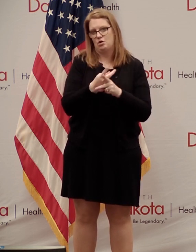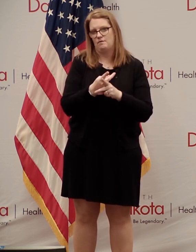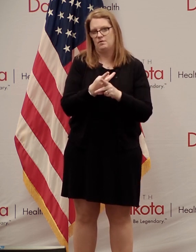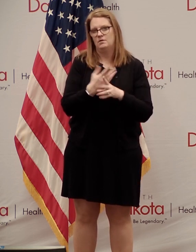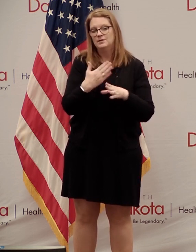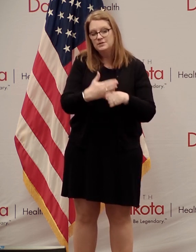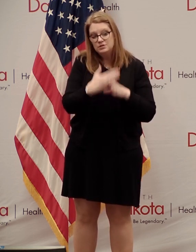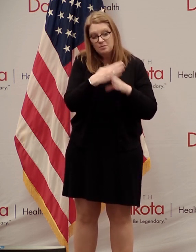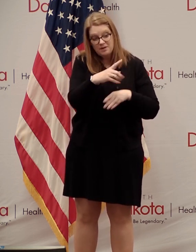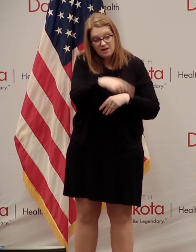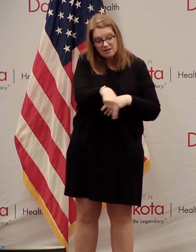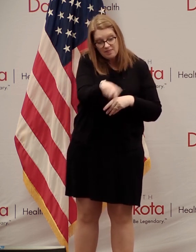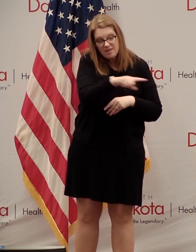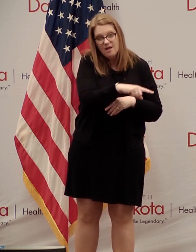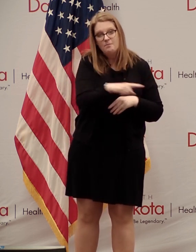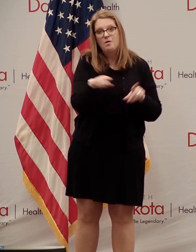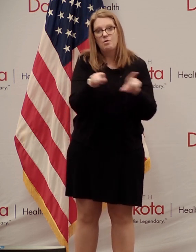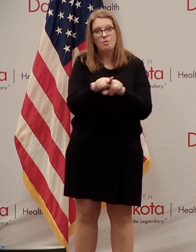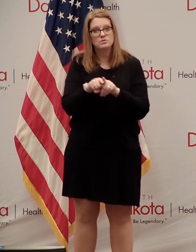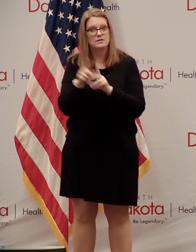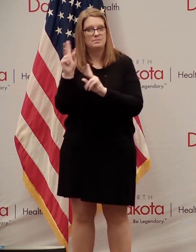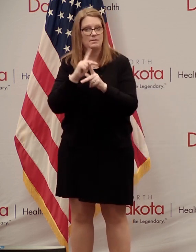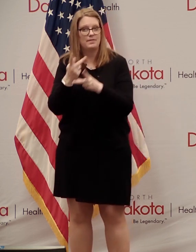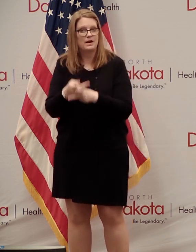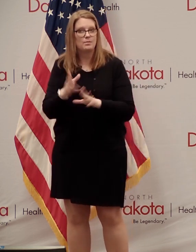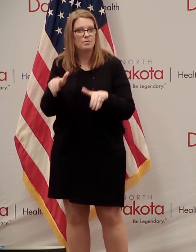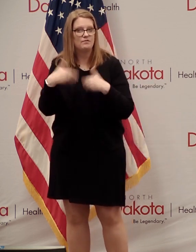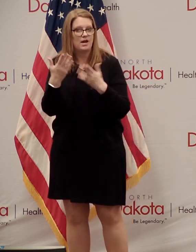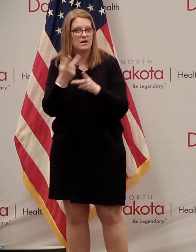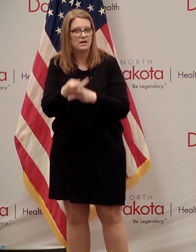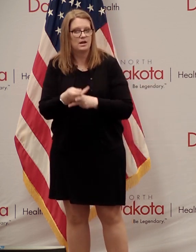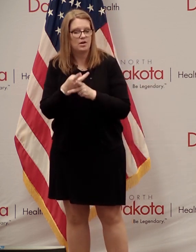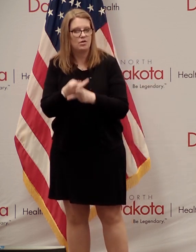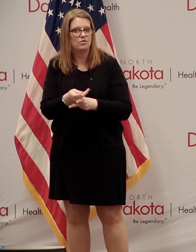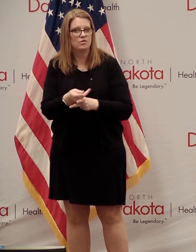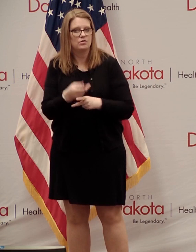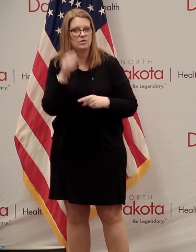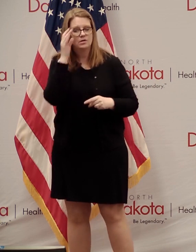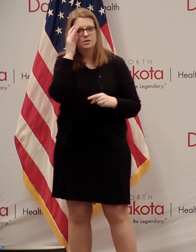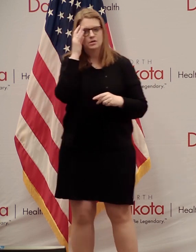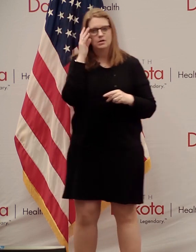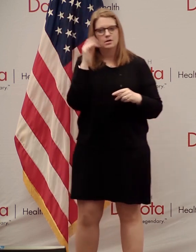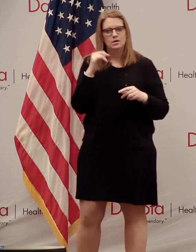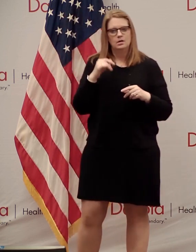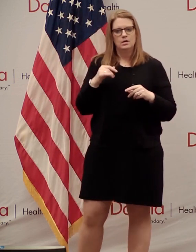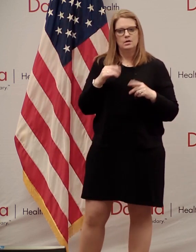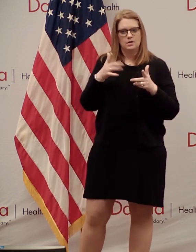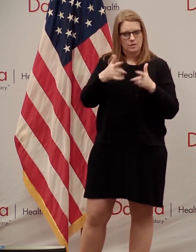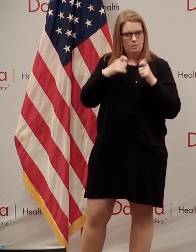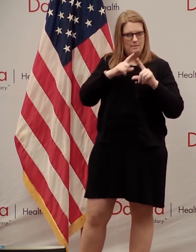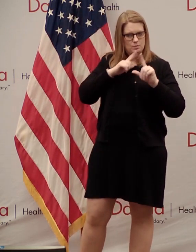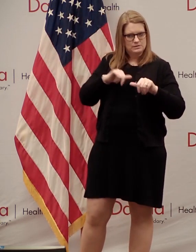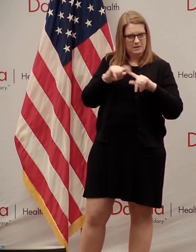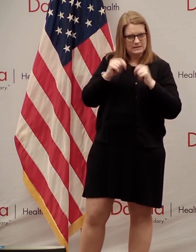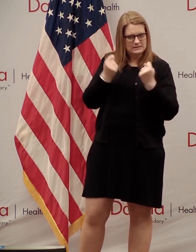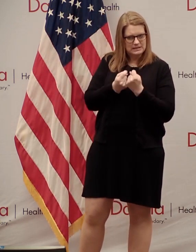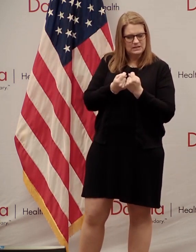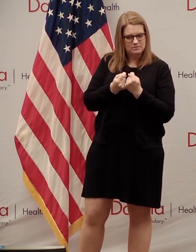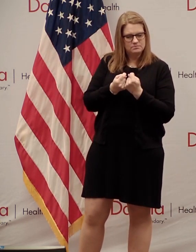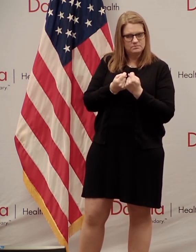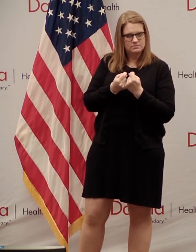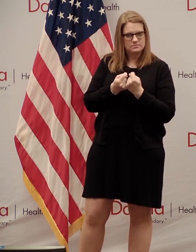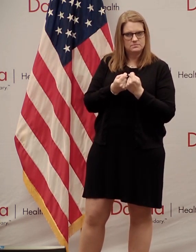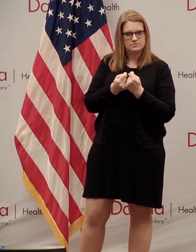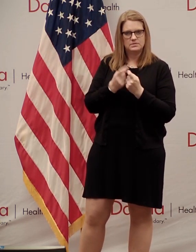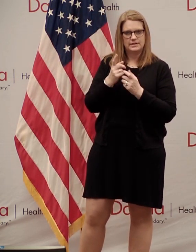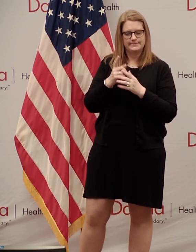and their caregivers. We will also be enhancing the work of the rapid response team to quickly